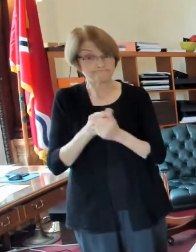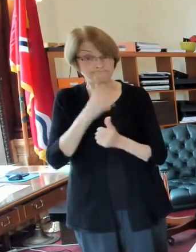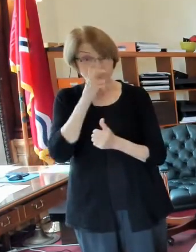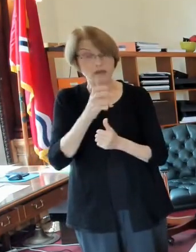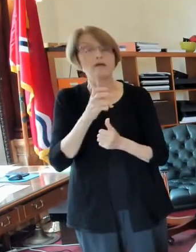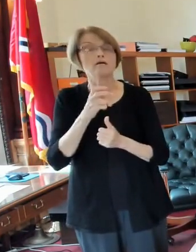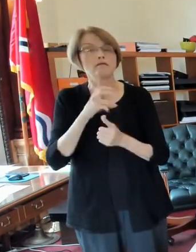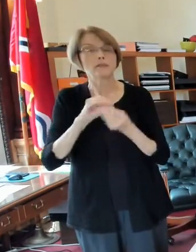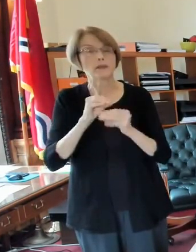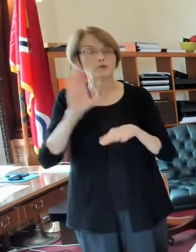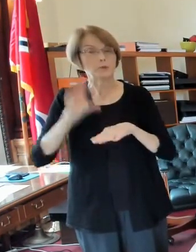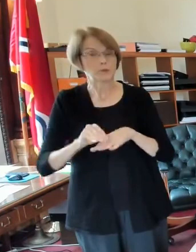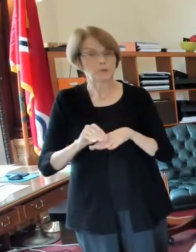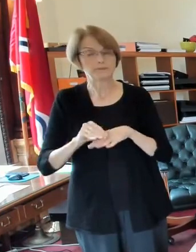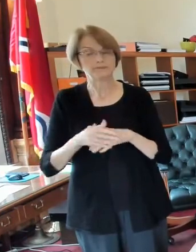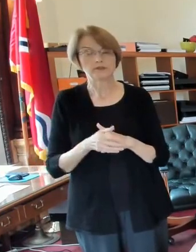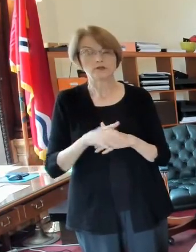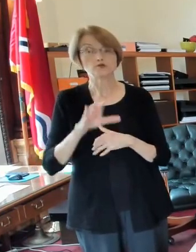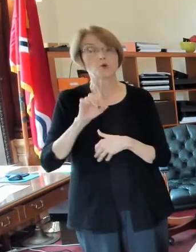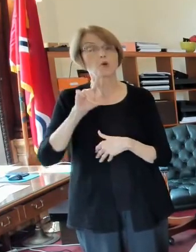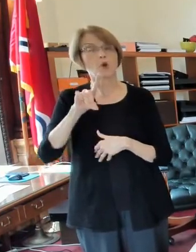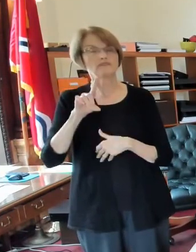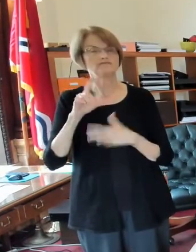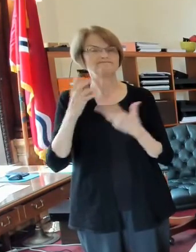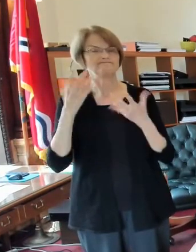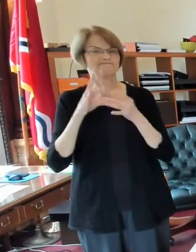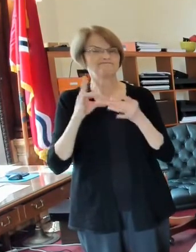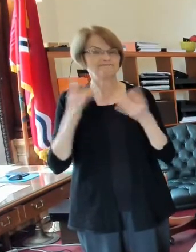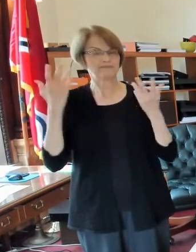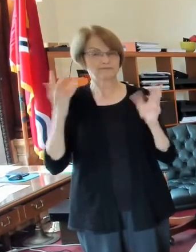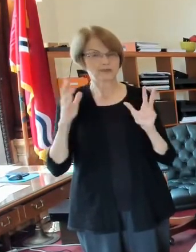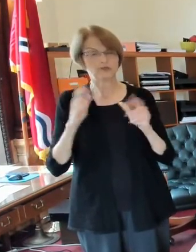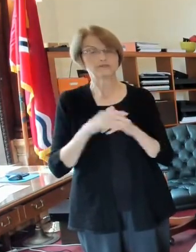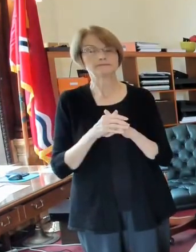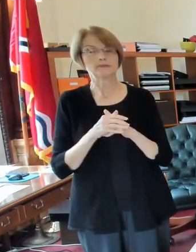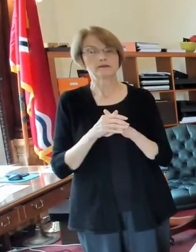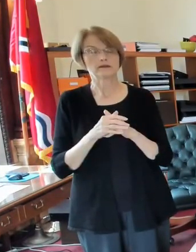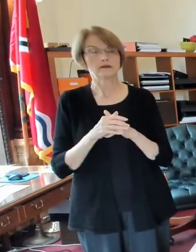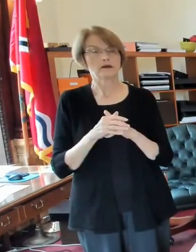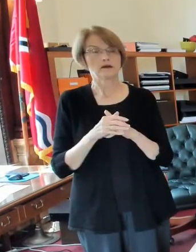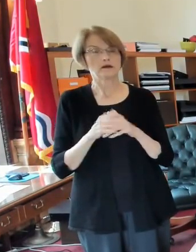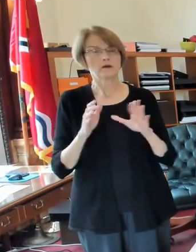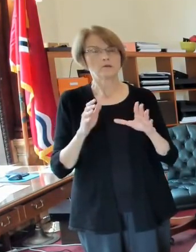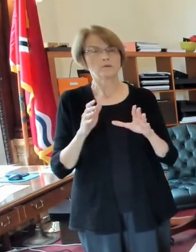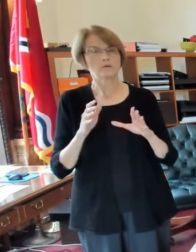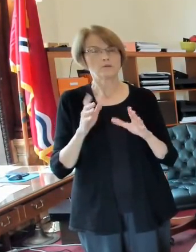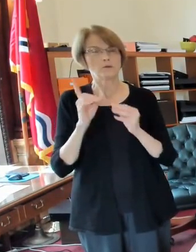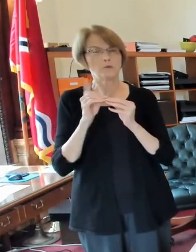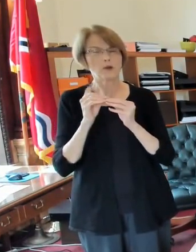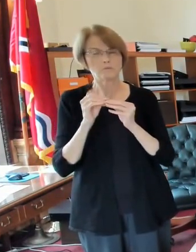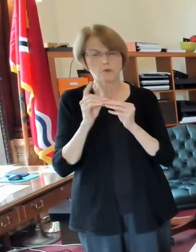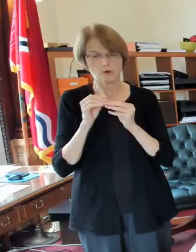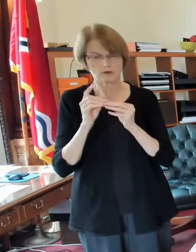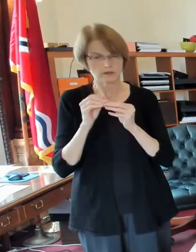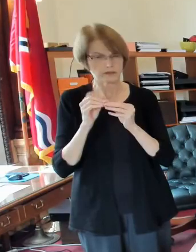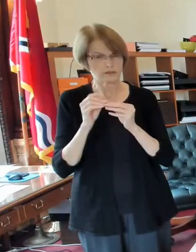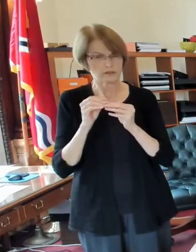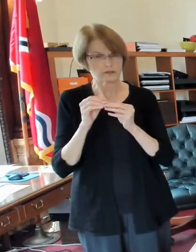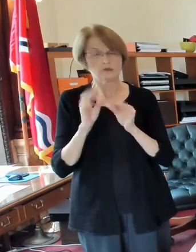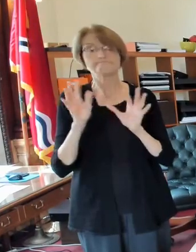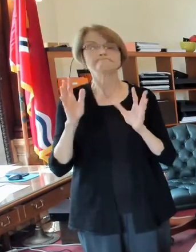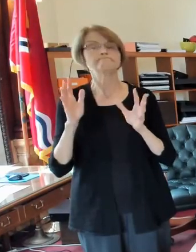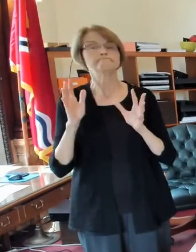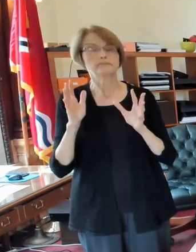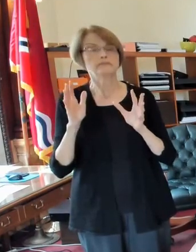that's COVID for today, and I'll be happy to take your questions. Oh, is there one other thing on COVID? No, I